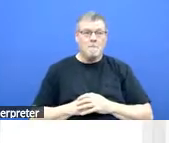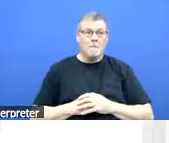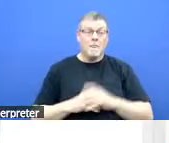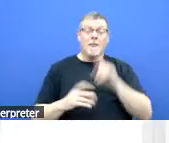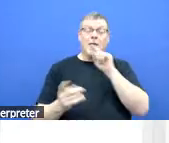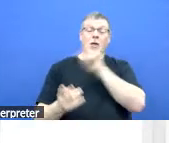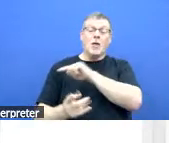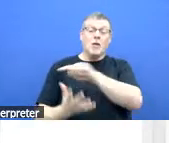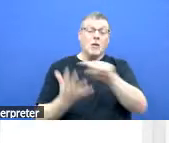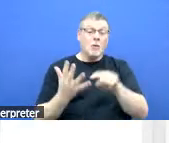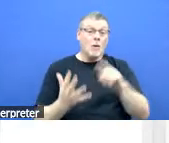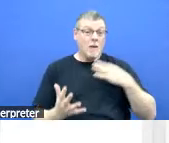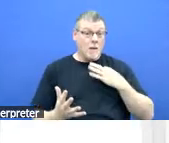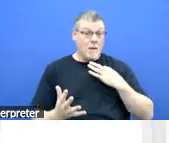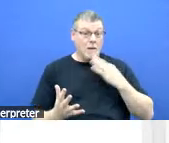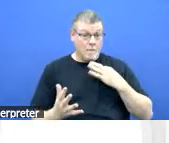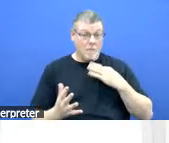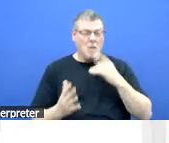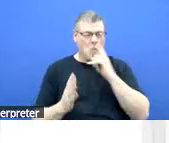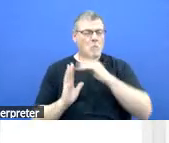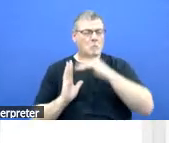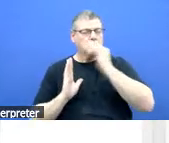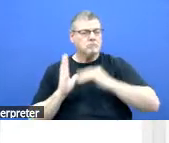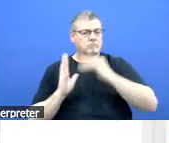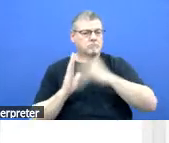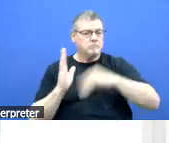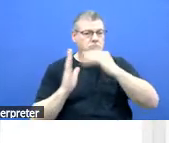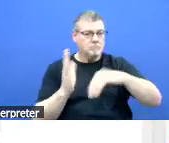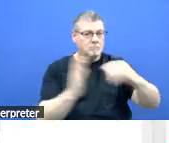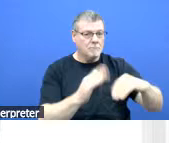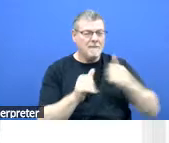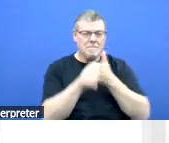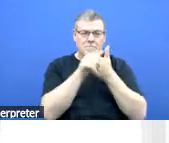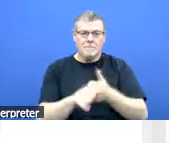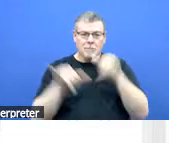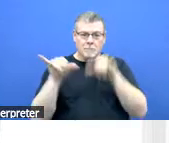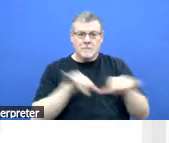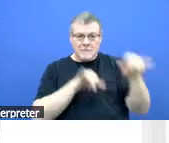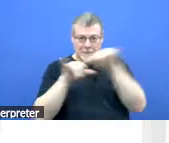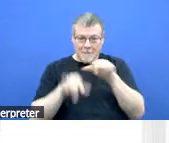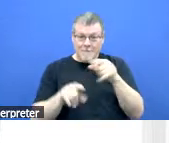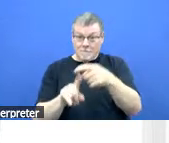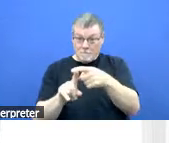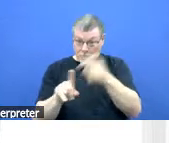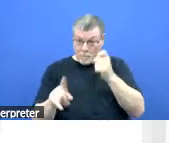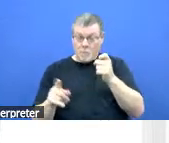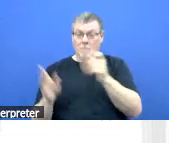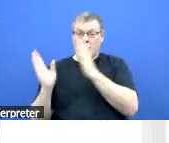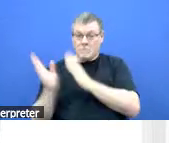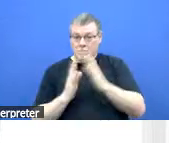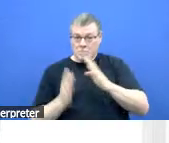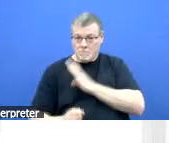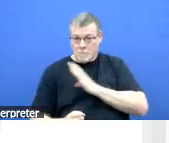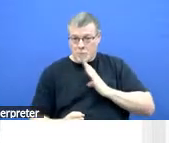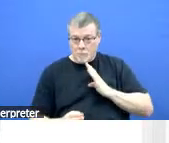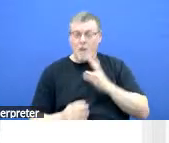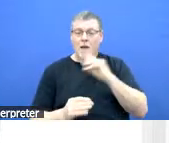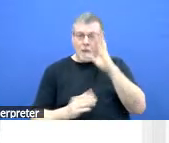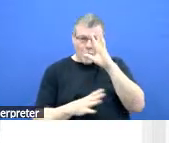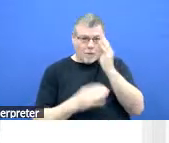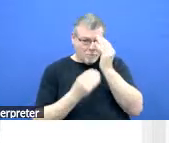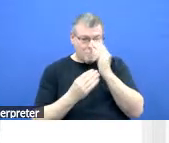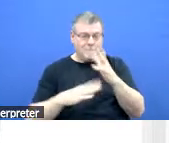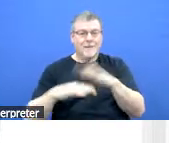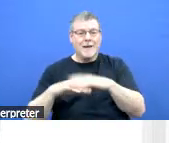Those applications will be complete applications per the standards of the planning board, and it will look at and provide information on the